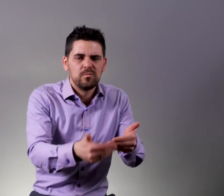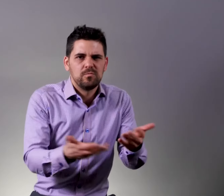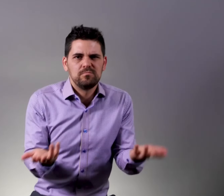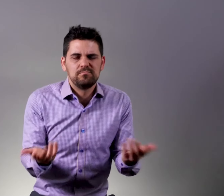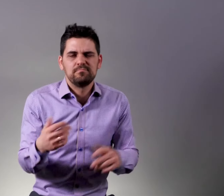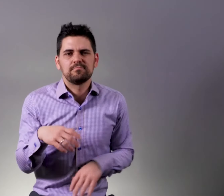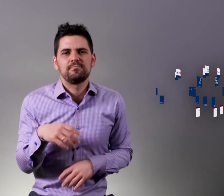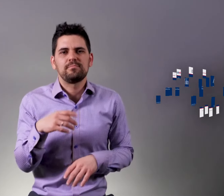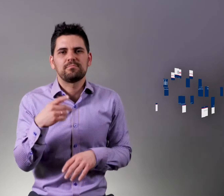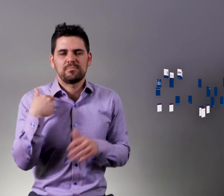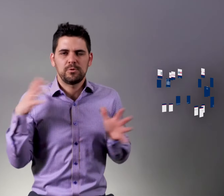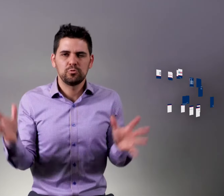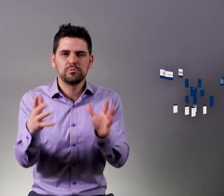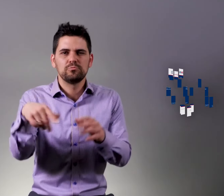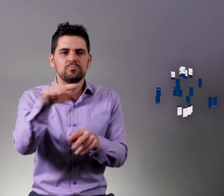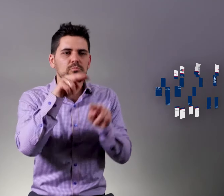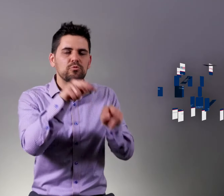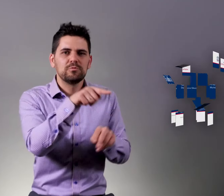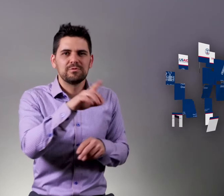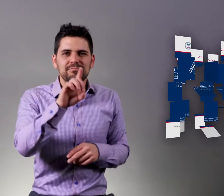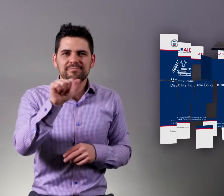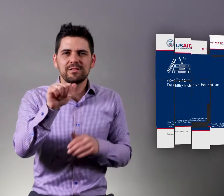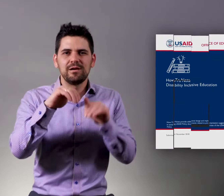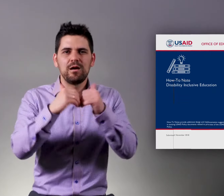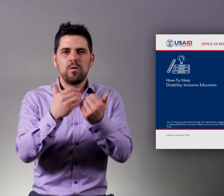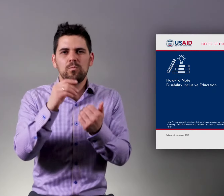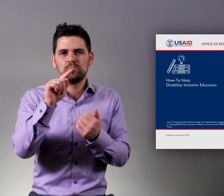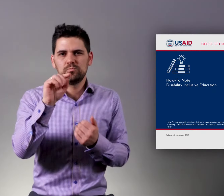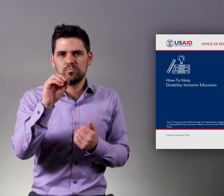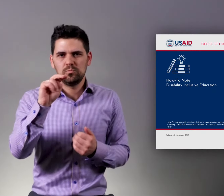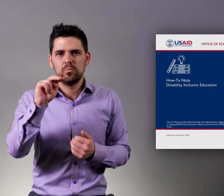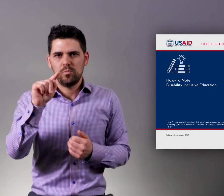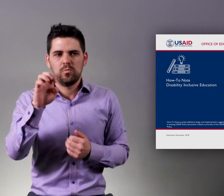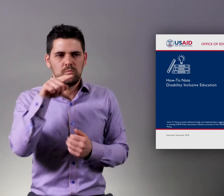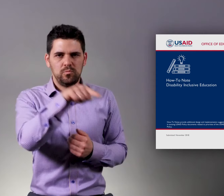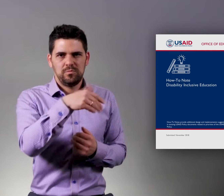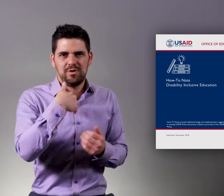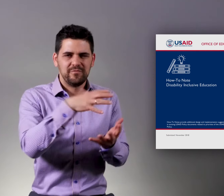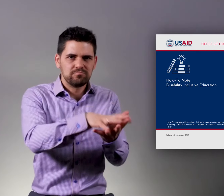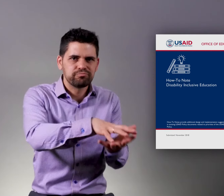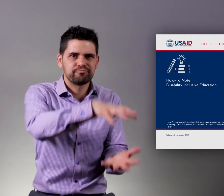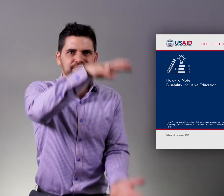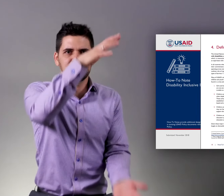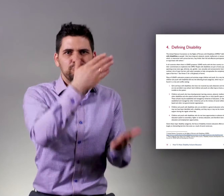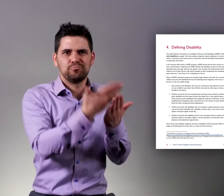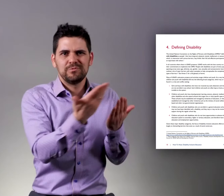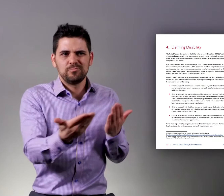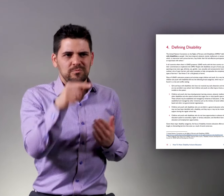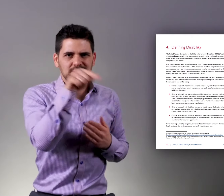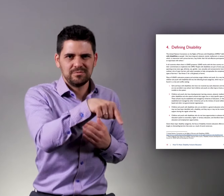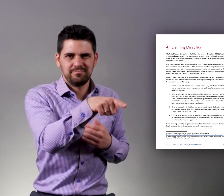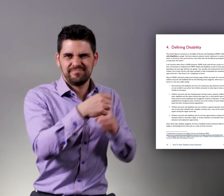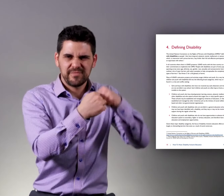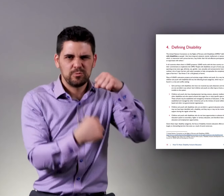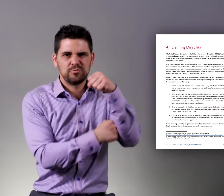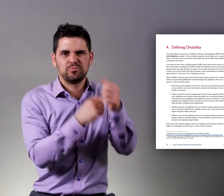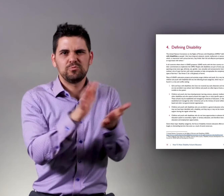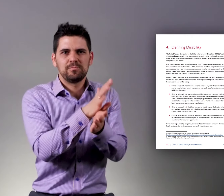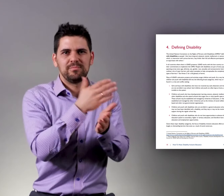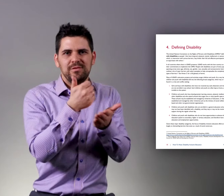move forward? I encourage you to look at the Disability How-To Note. There's a wealth of resources that are foundational documents that